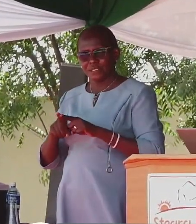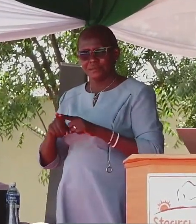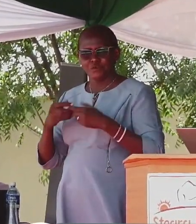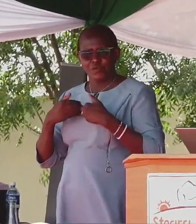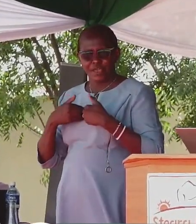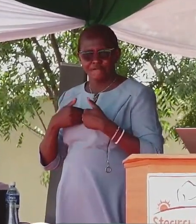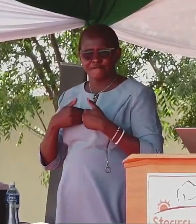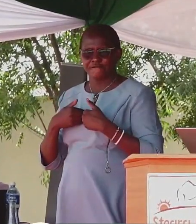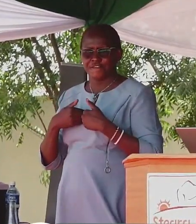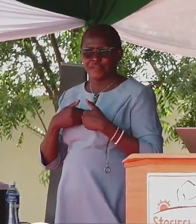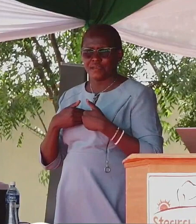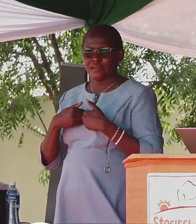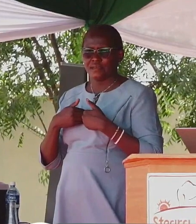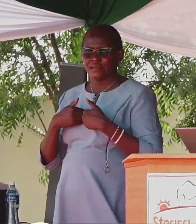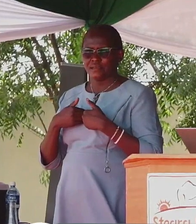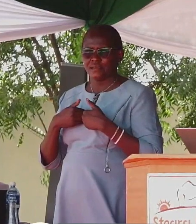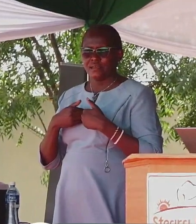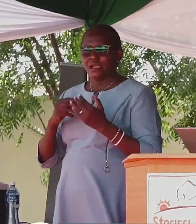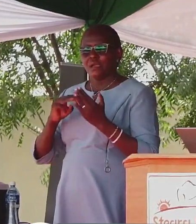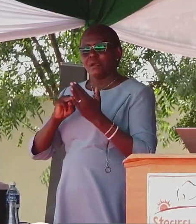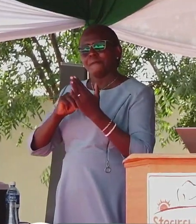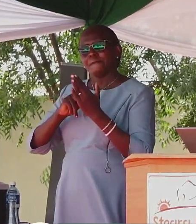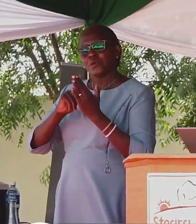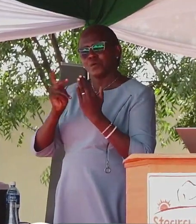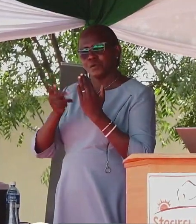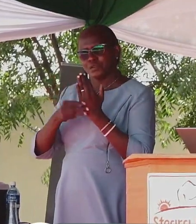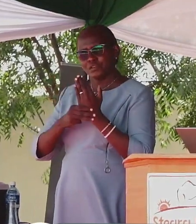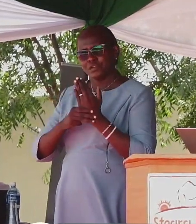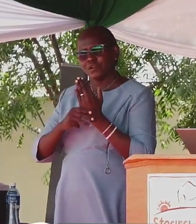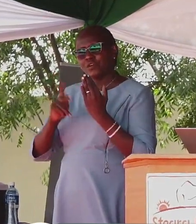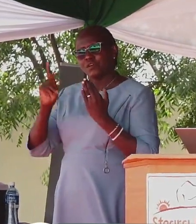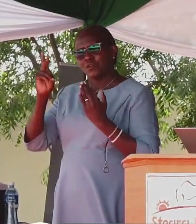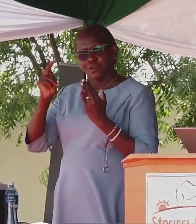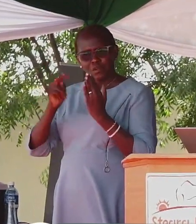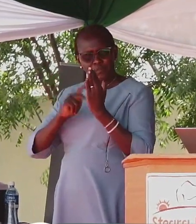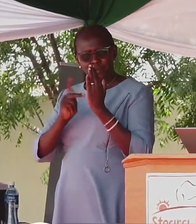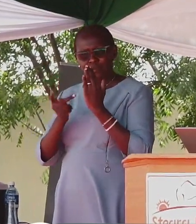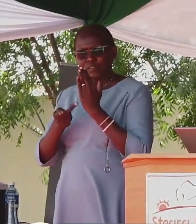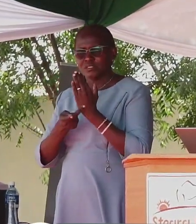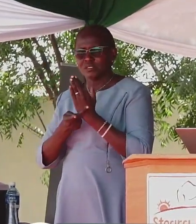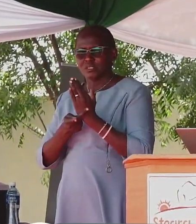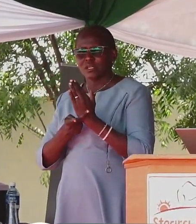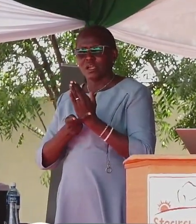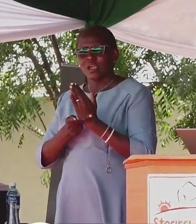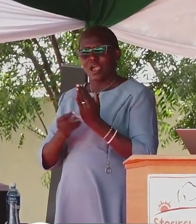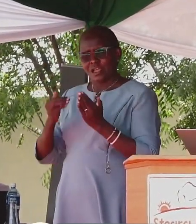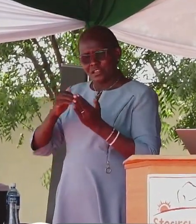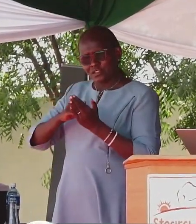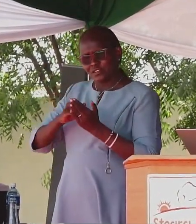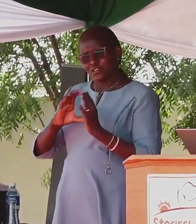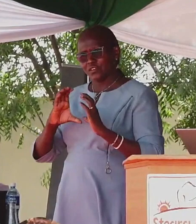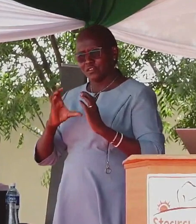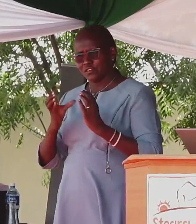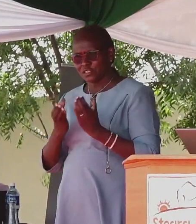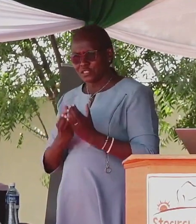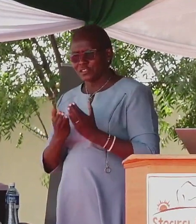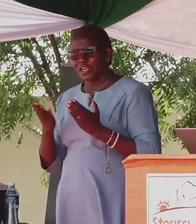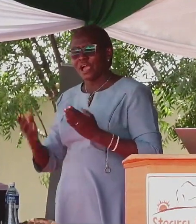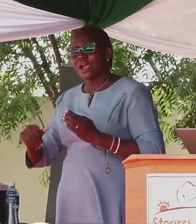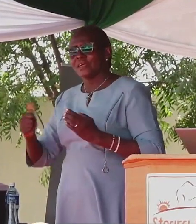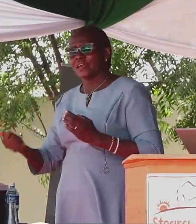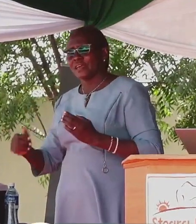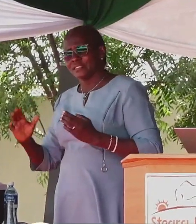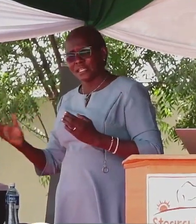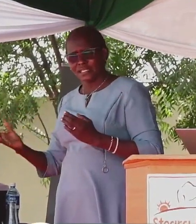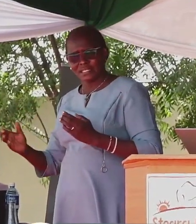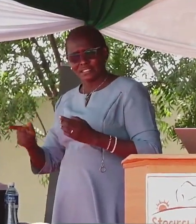ECD centers, we have programs, projects on constructions of additional classrooms in the existing ECD